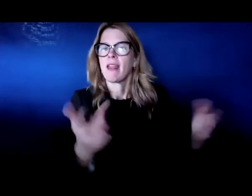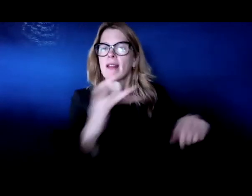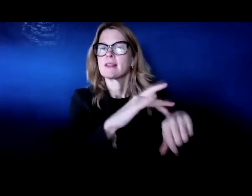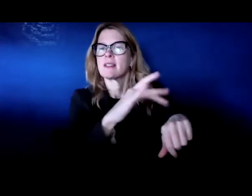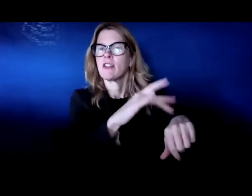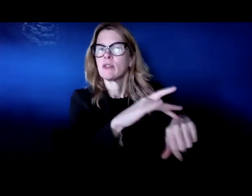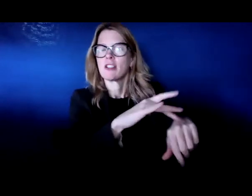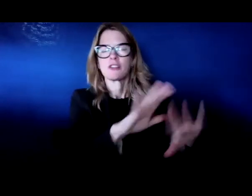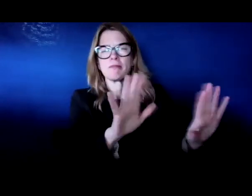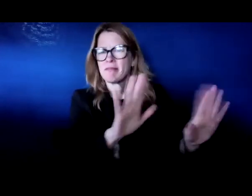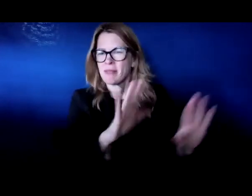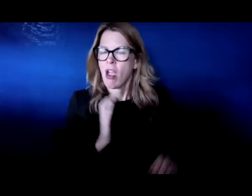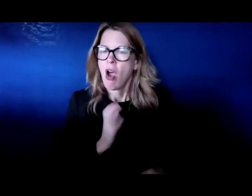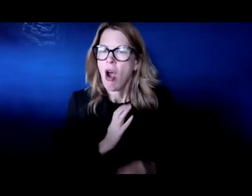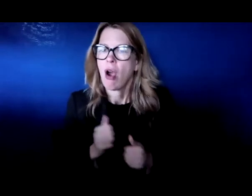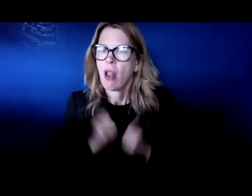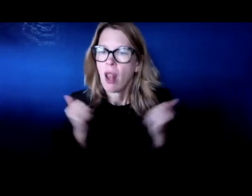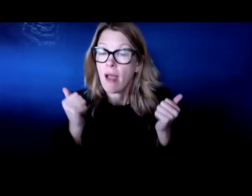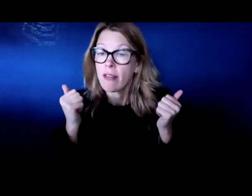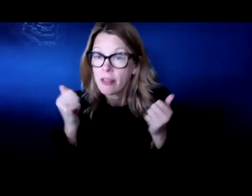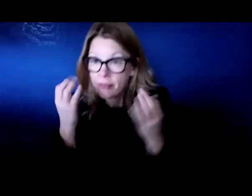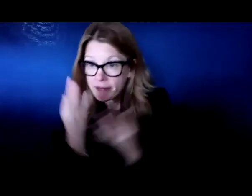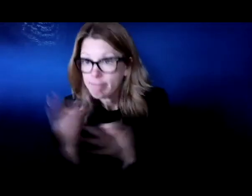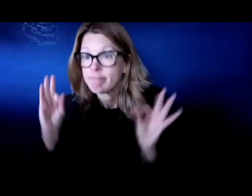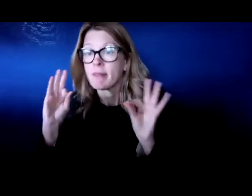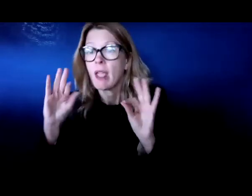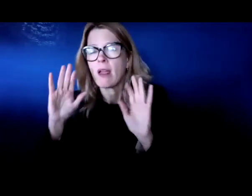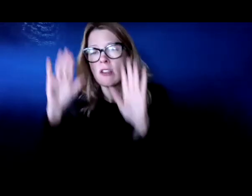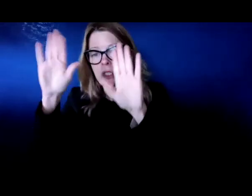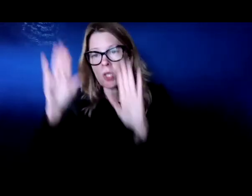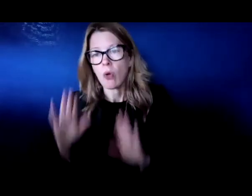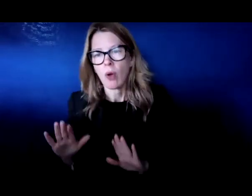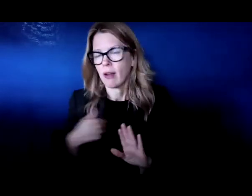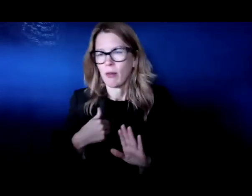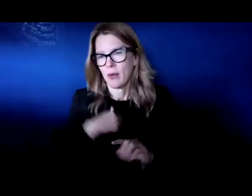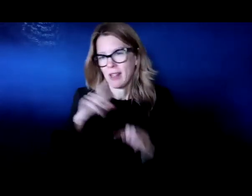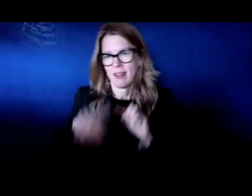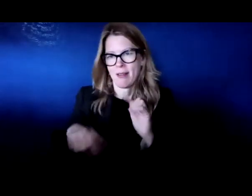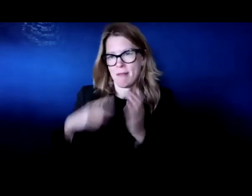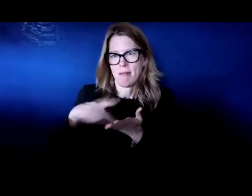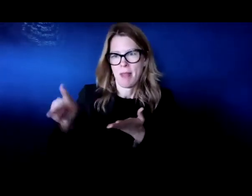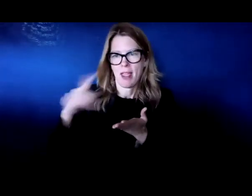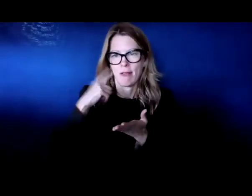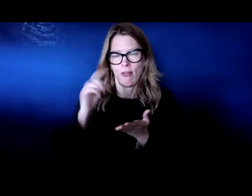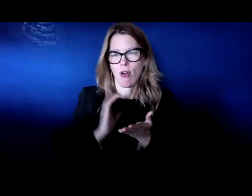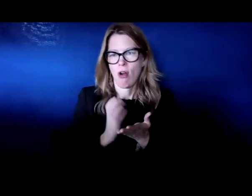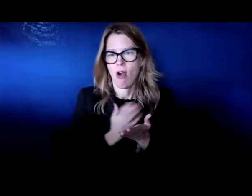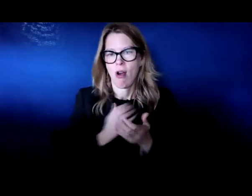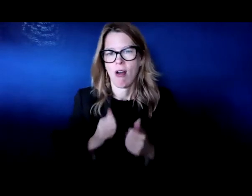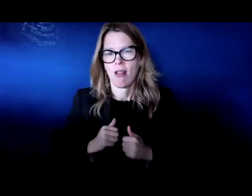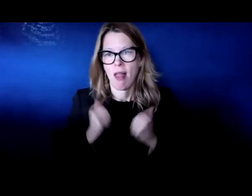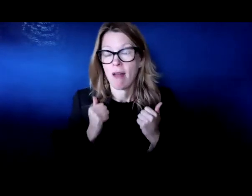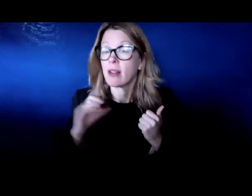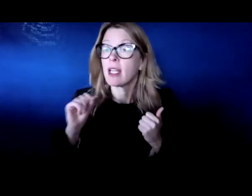life is so great that we should never have enough to pay for it, in order to live forever and